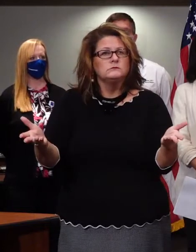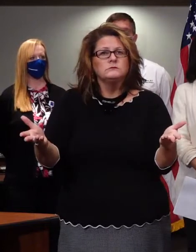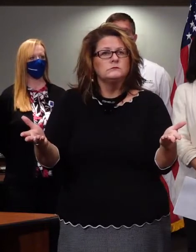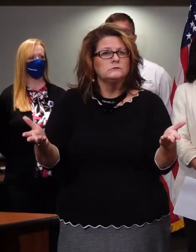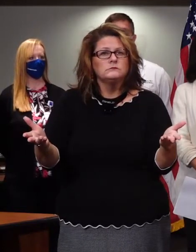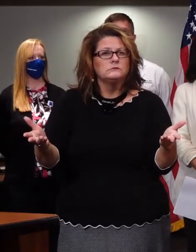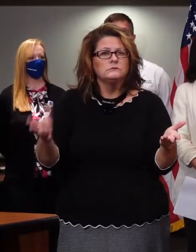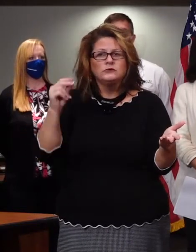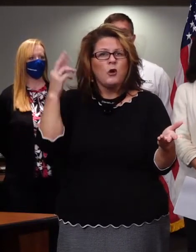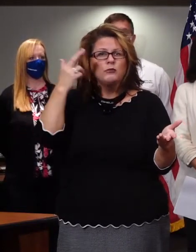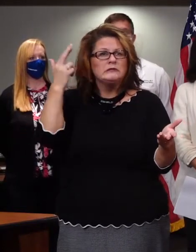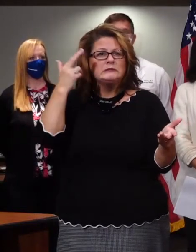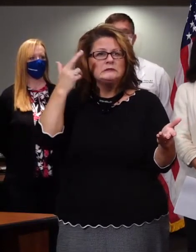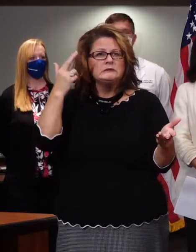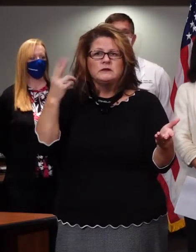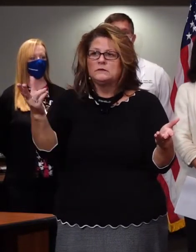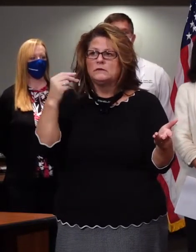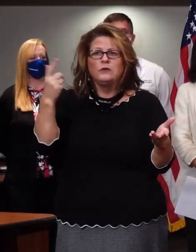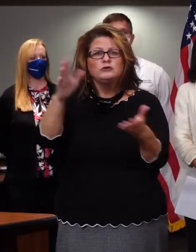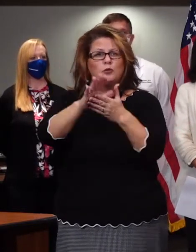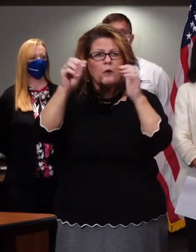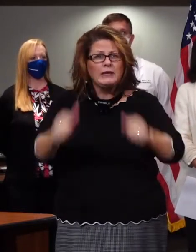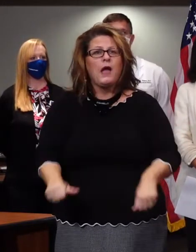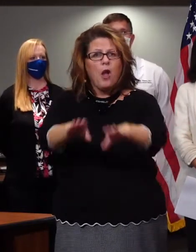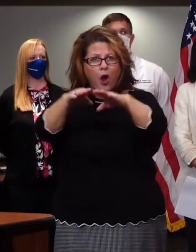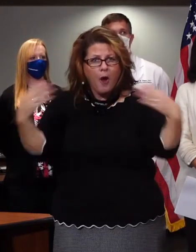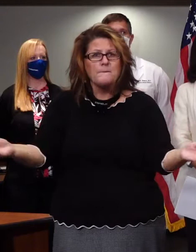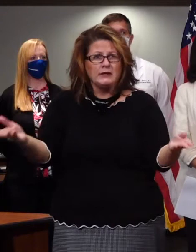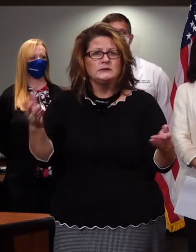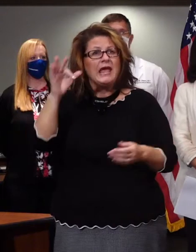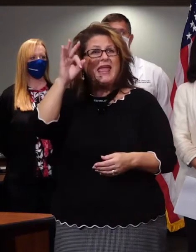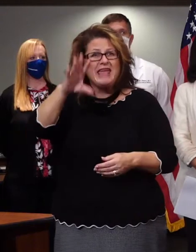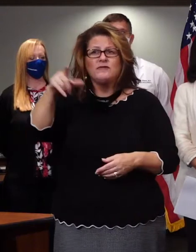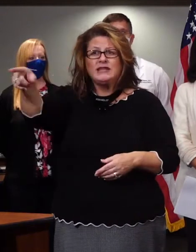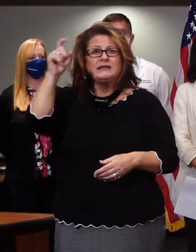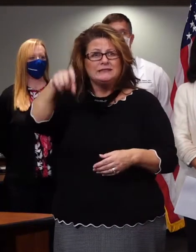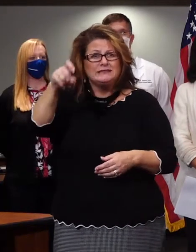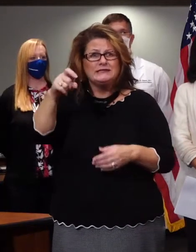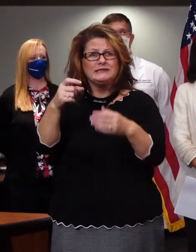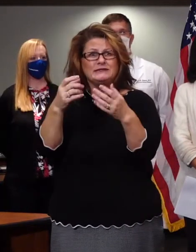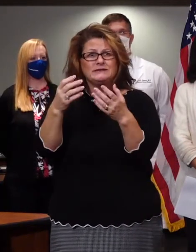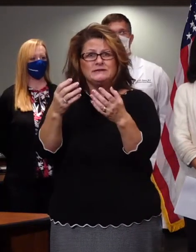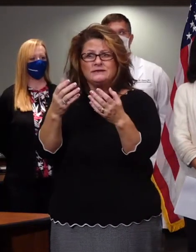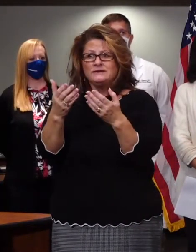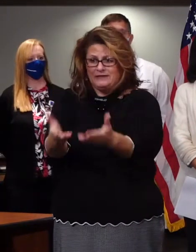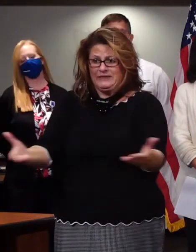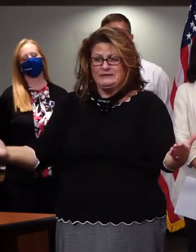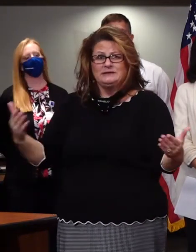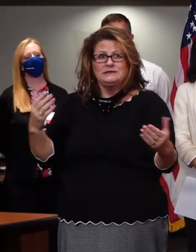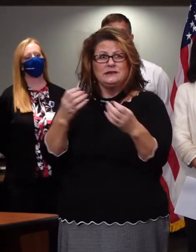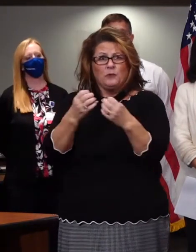no reason for these schools not to be opening if what they need is personal protective equipment, because we have an abundance of